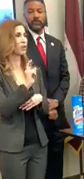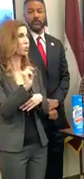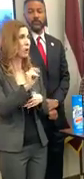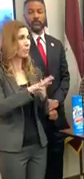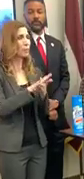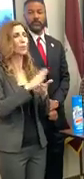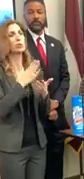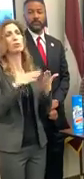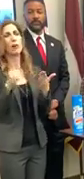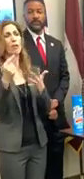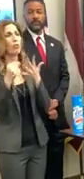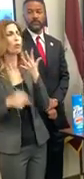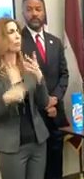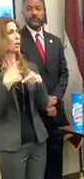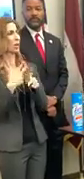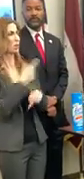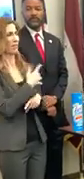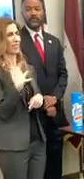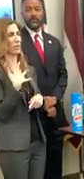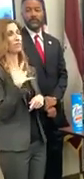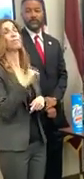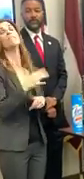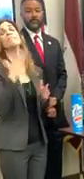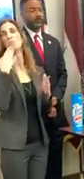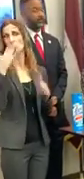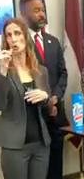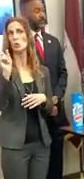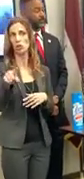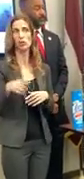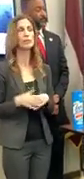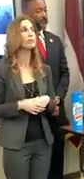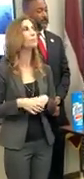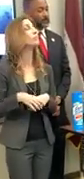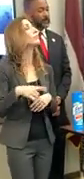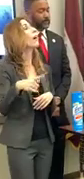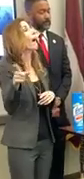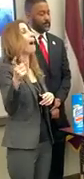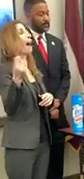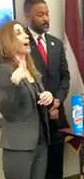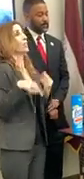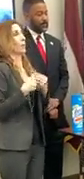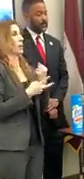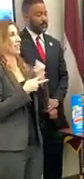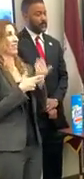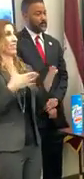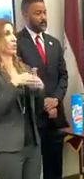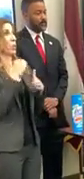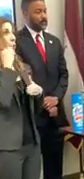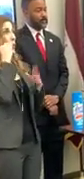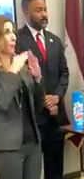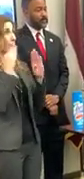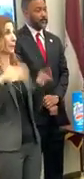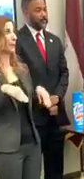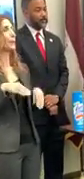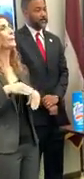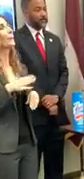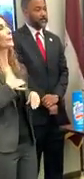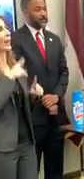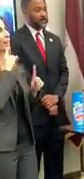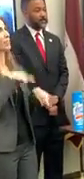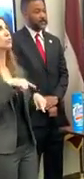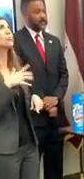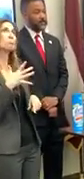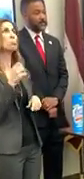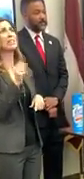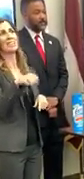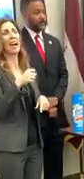pantry products. Where do you stand on that? Great question. So the question was, should people be stocking up on things at home? And the answer to that is